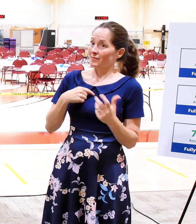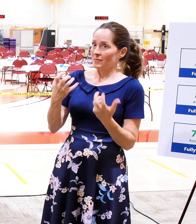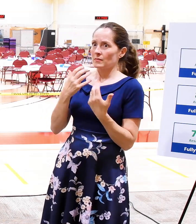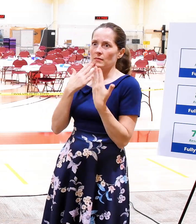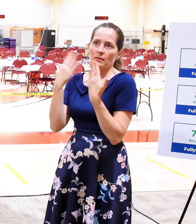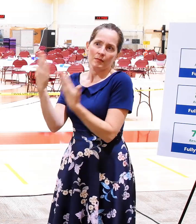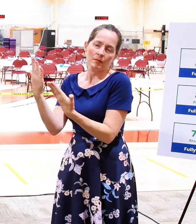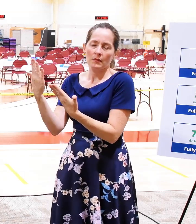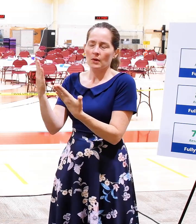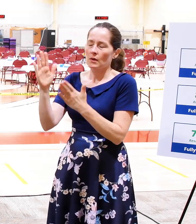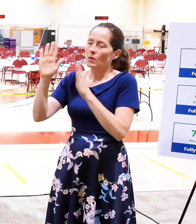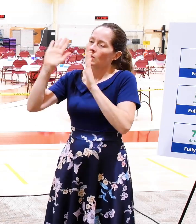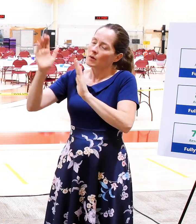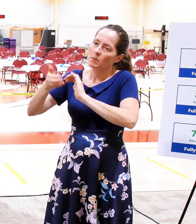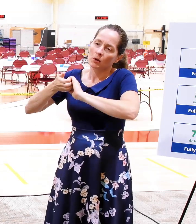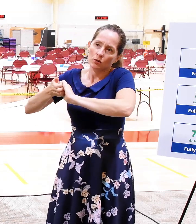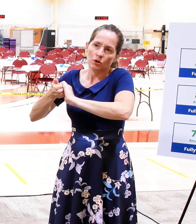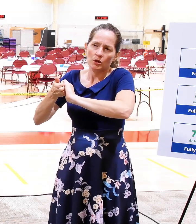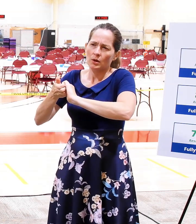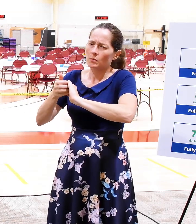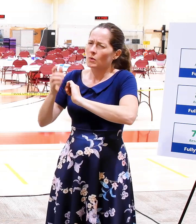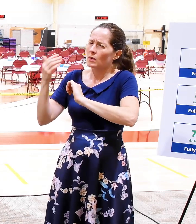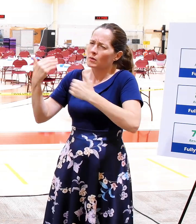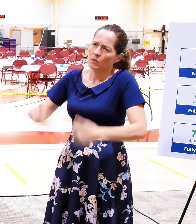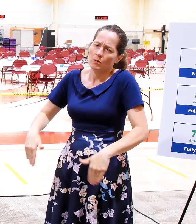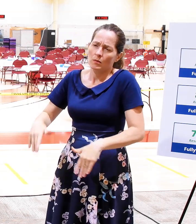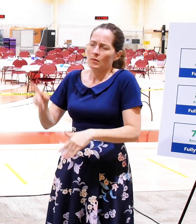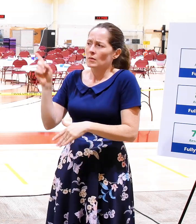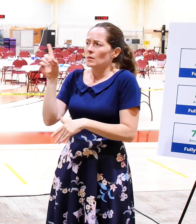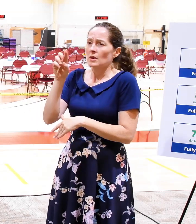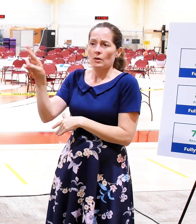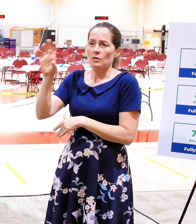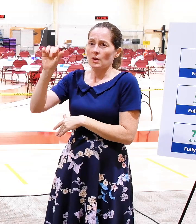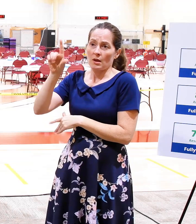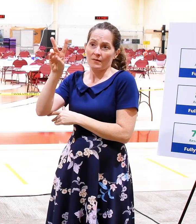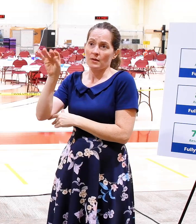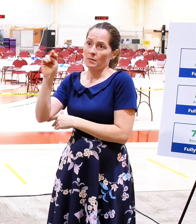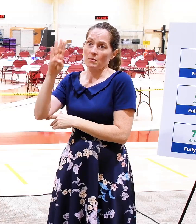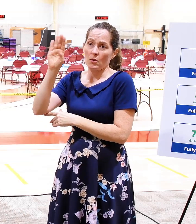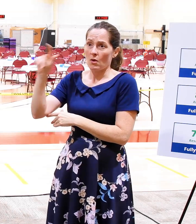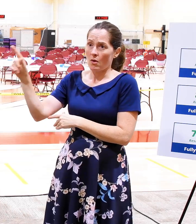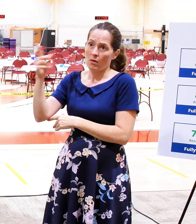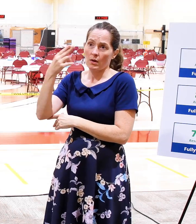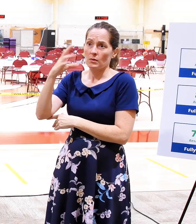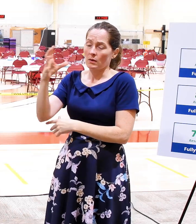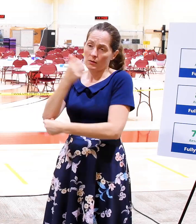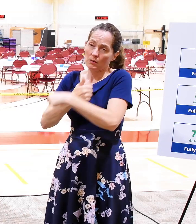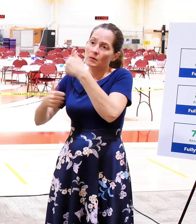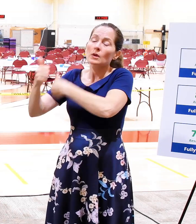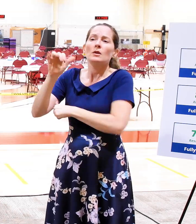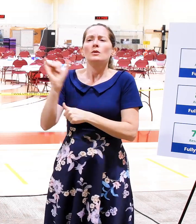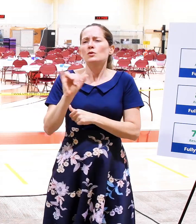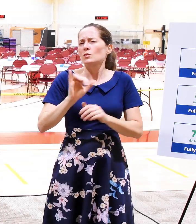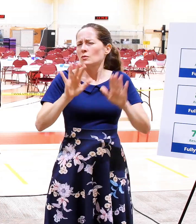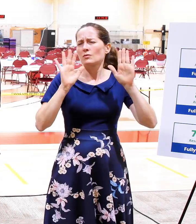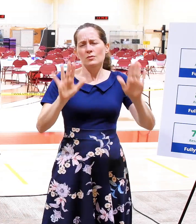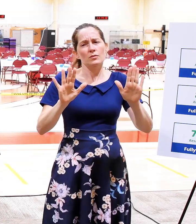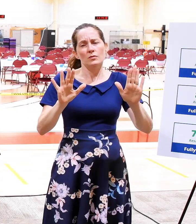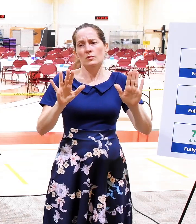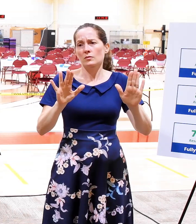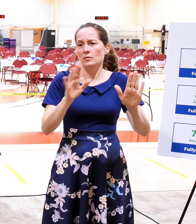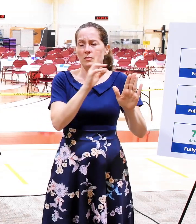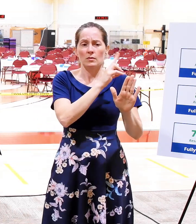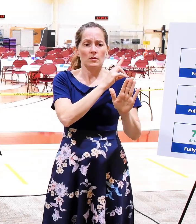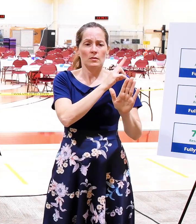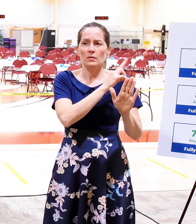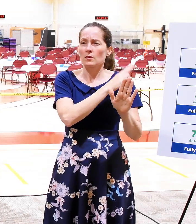outstanding county executive, Calvin Ball, and our outstanding Howard County Health Officer, Dr. Maura Rossman, for their continued efforts